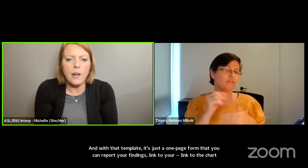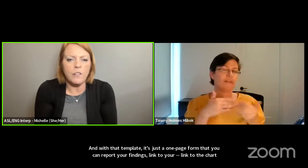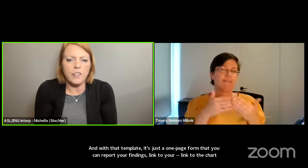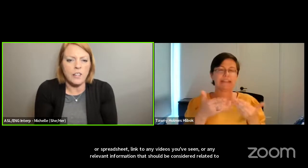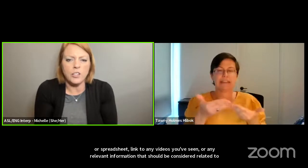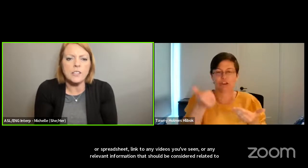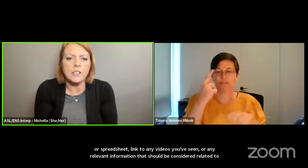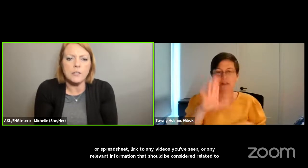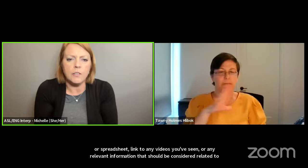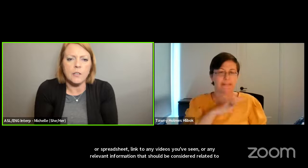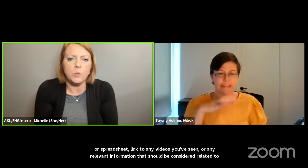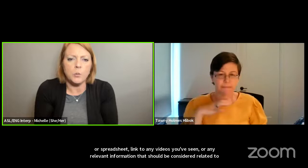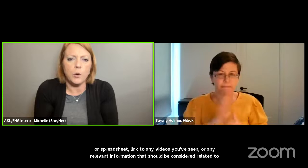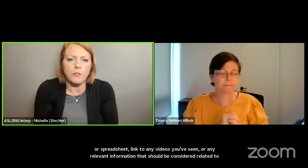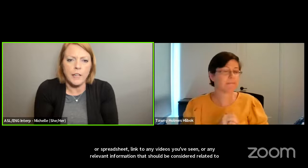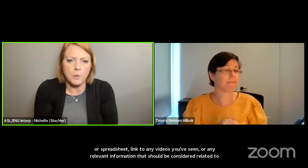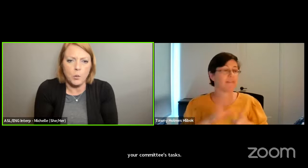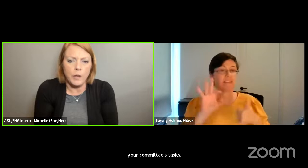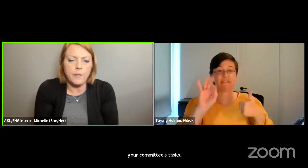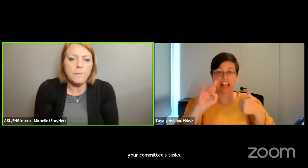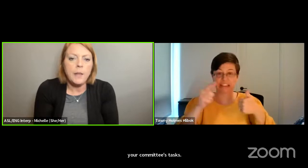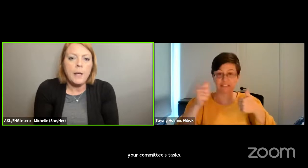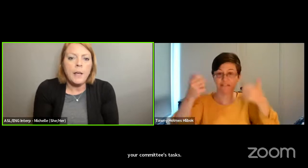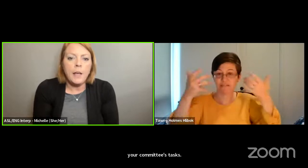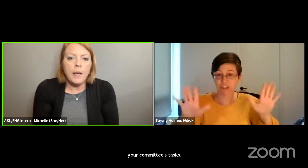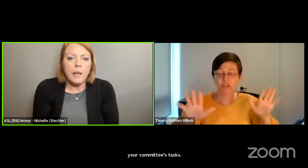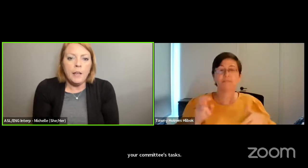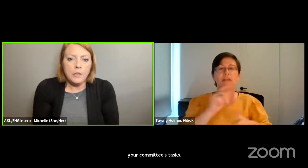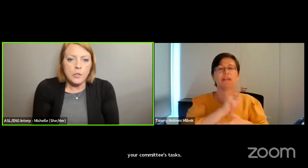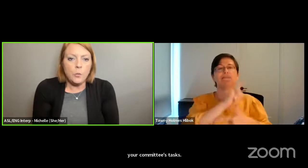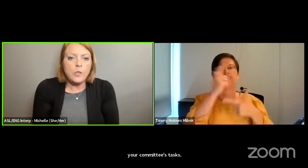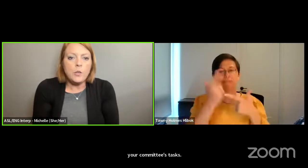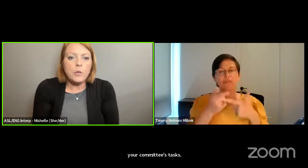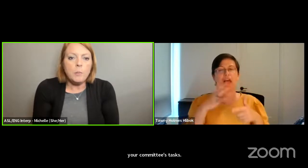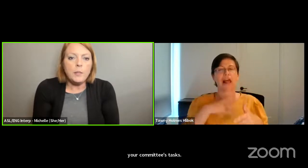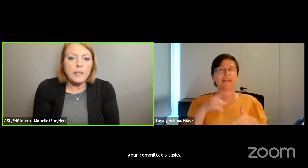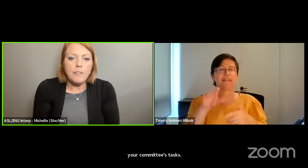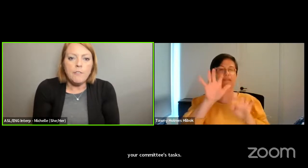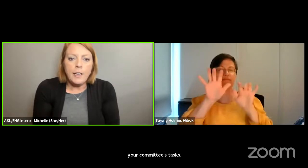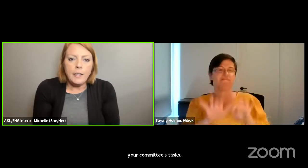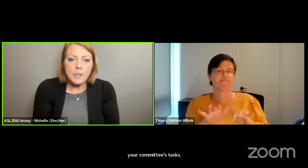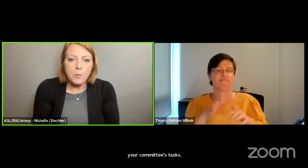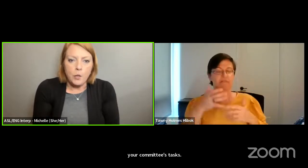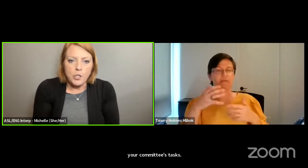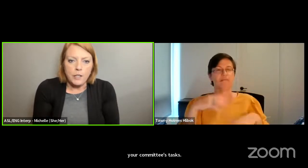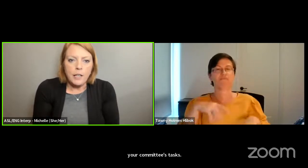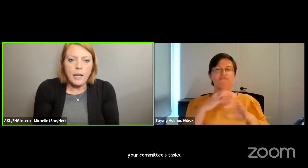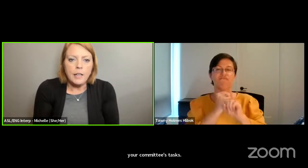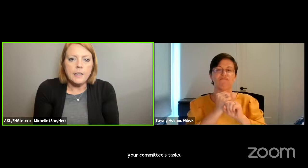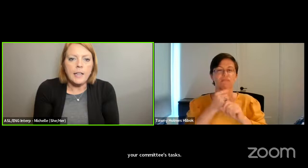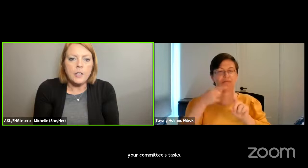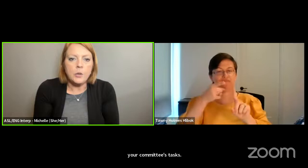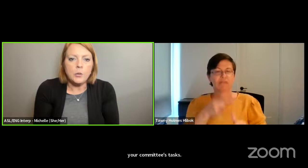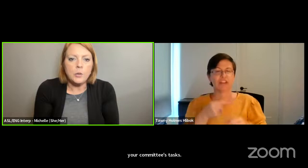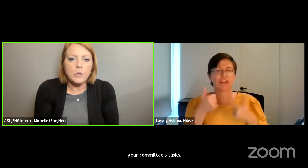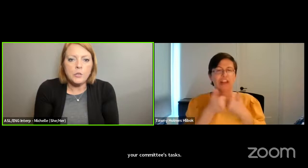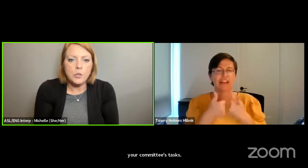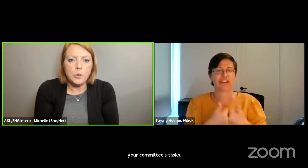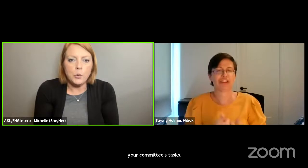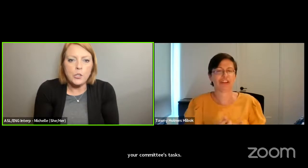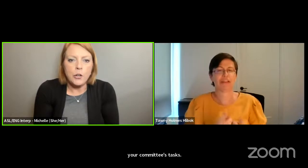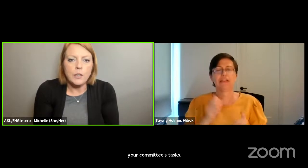already have, however that looks is we're more flexible with. Once you've completed the findings portion, I'd like